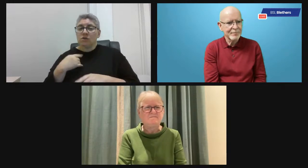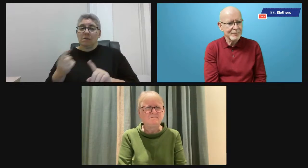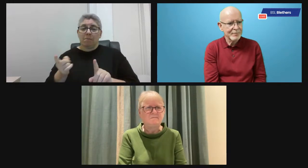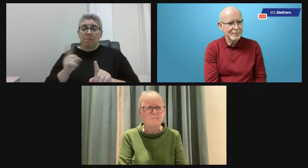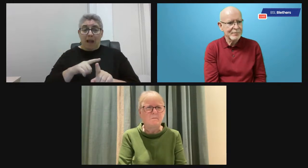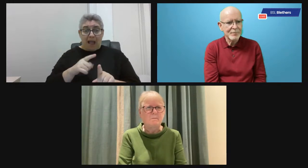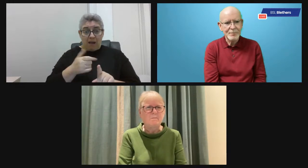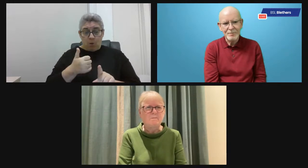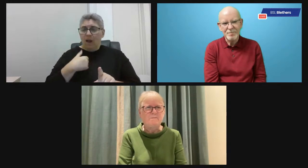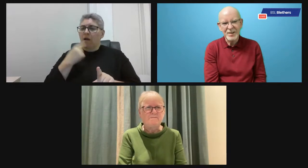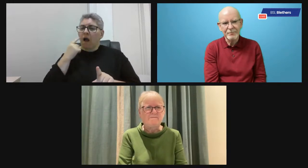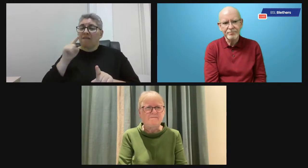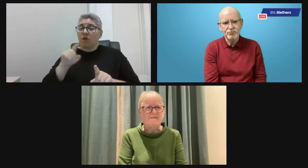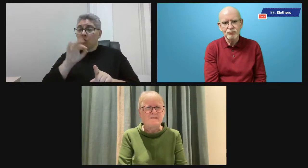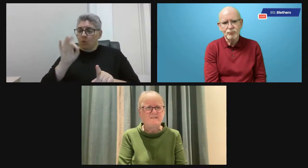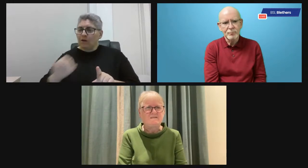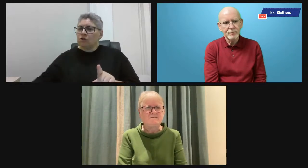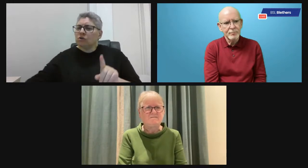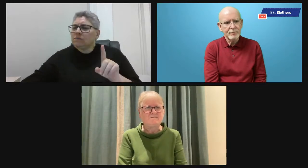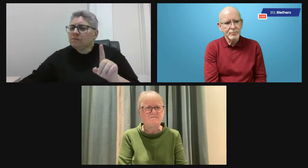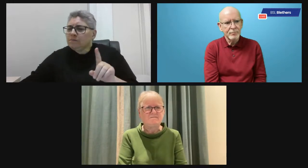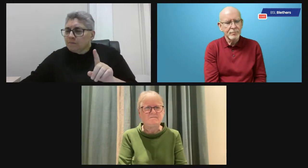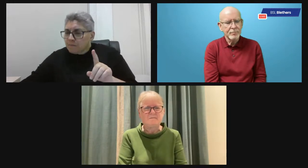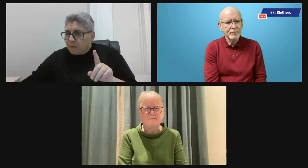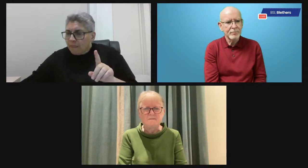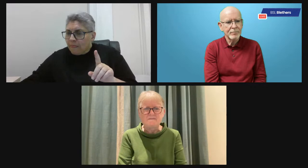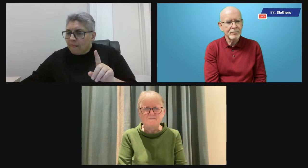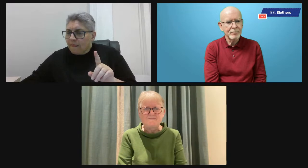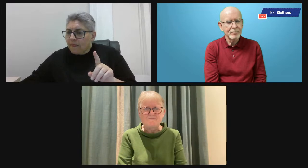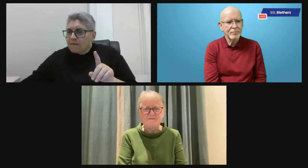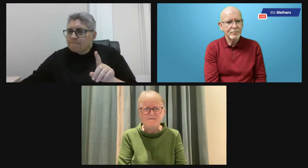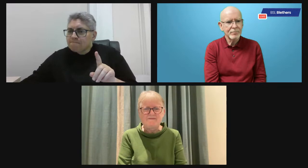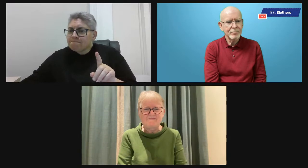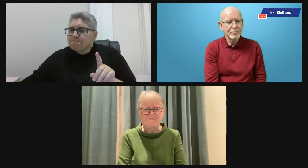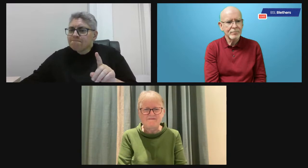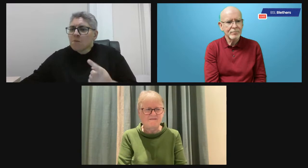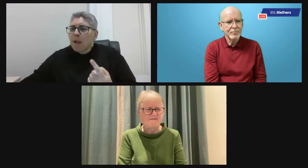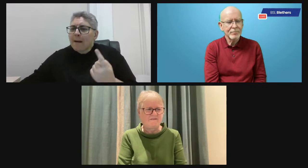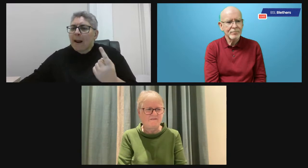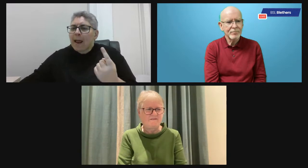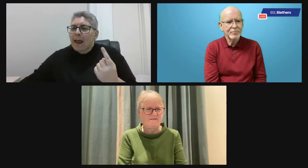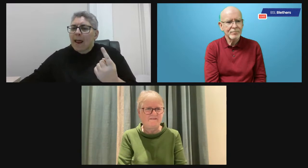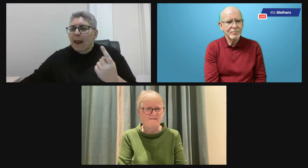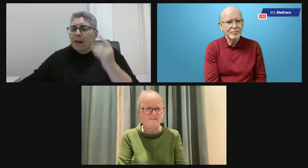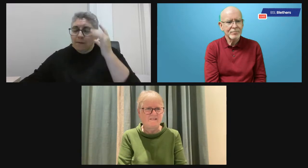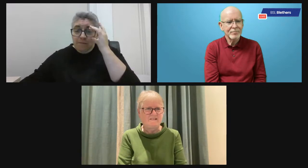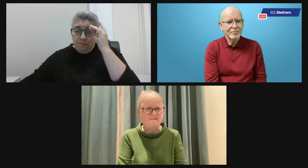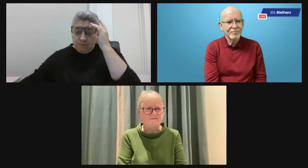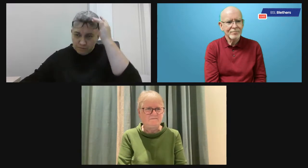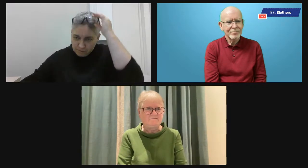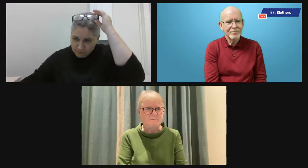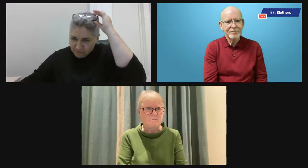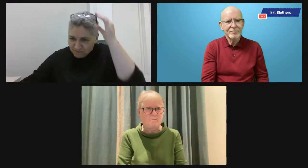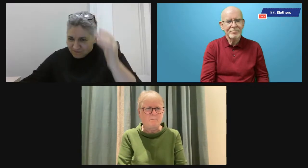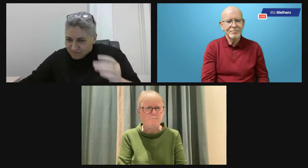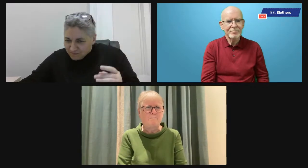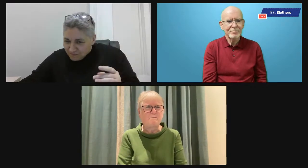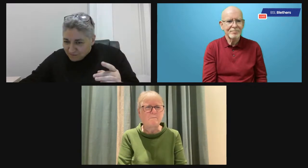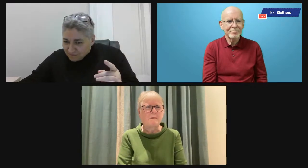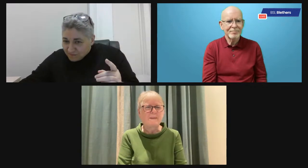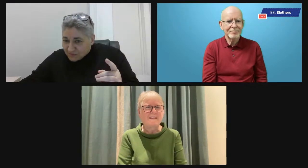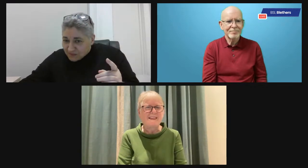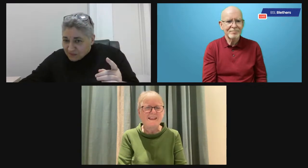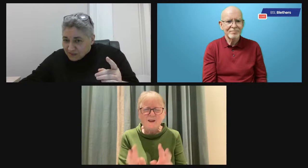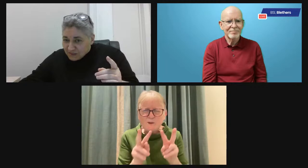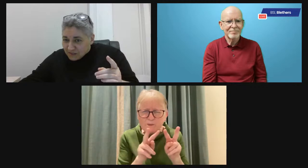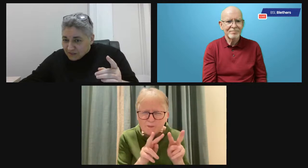how many questions we have off camera. So I'm going to try my best to get through as many as possible for you. These are all questions from